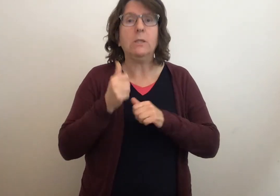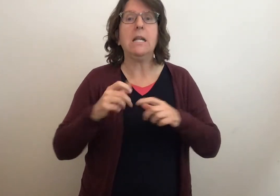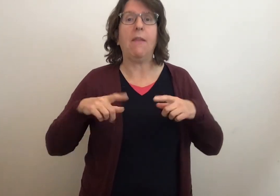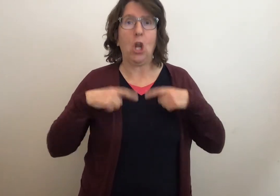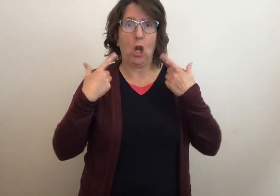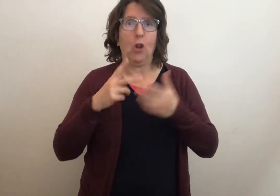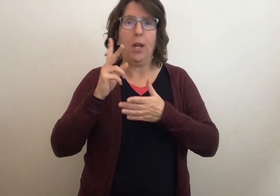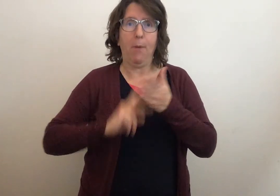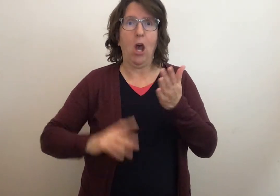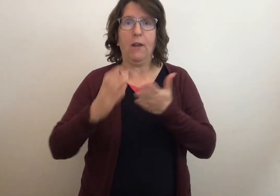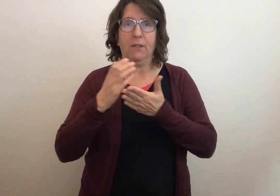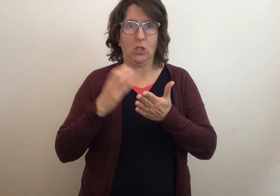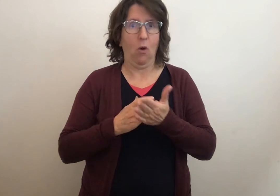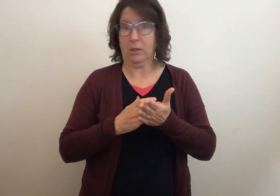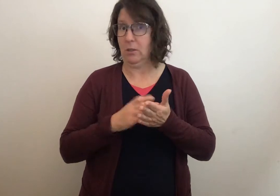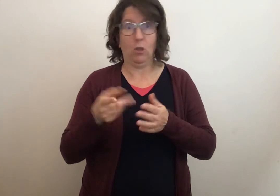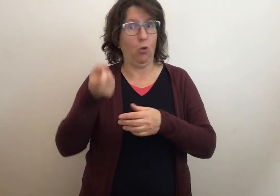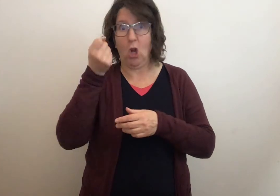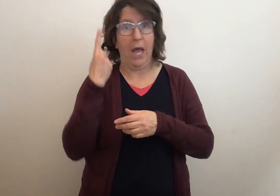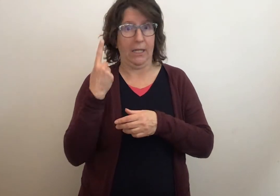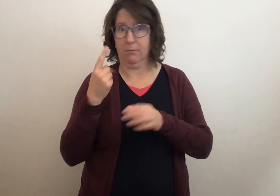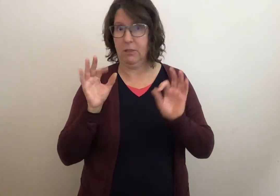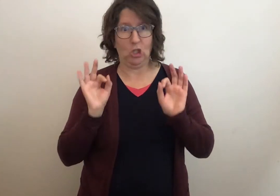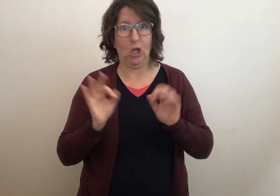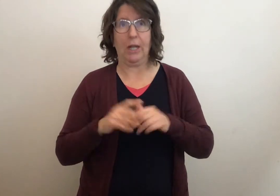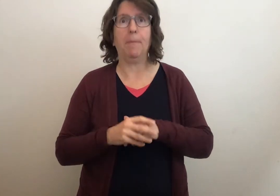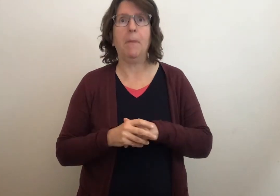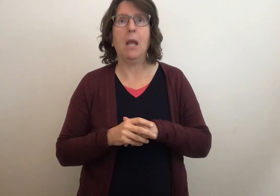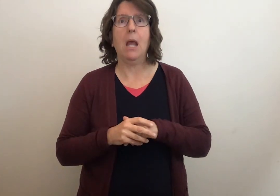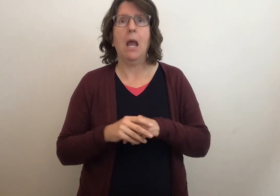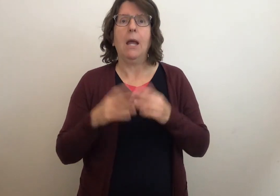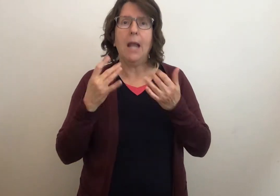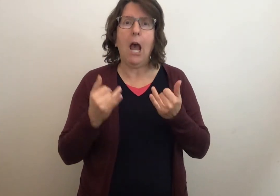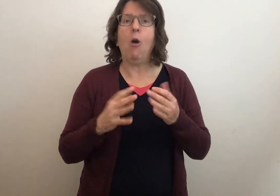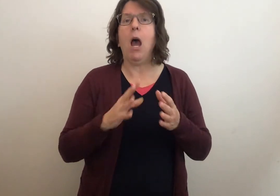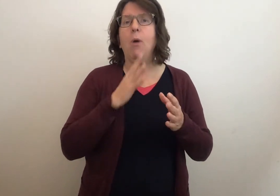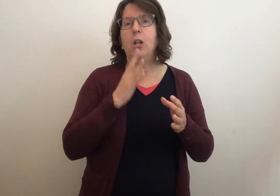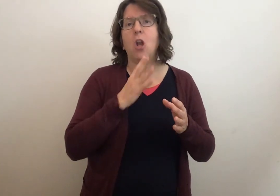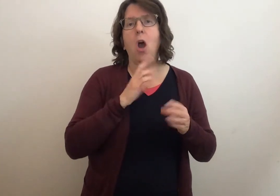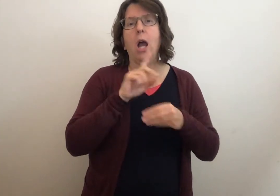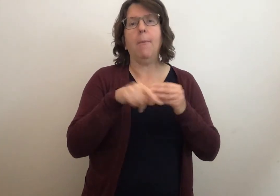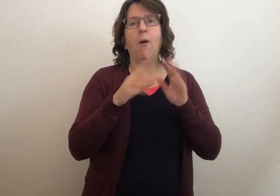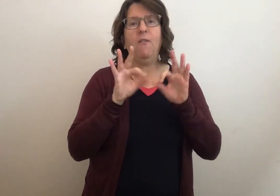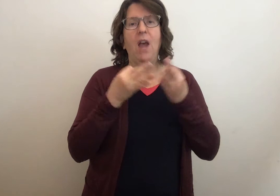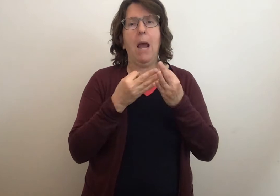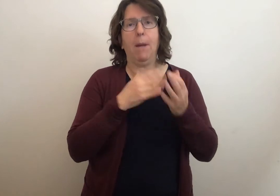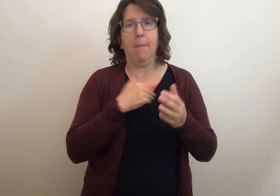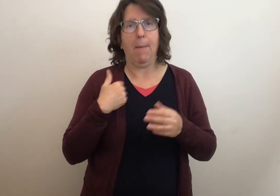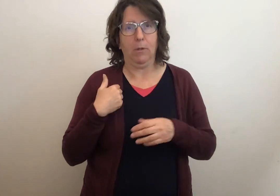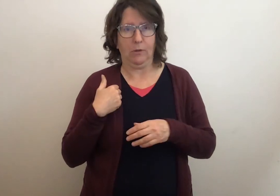mostly in the early part of this course. You got it. It's good. Now, I want to talk about family members.